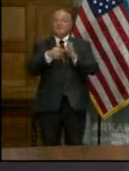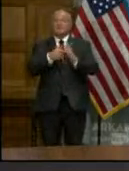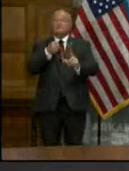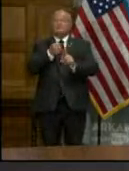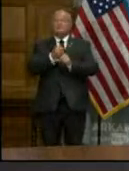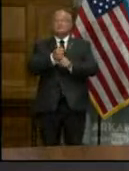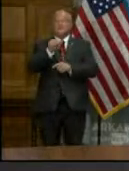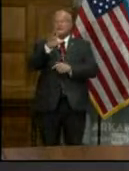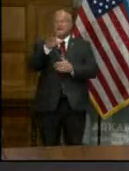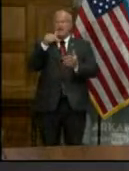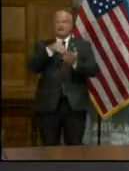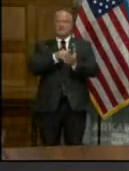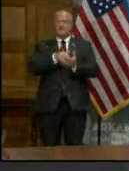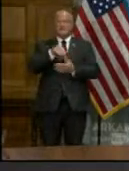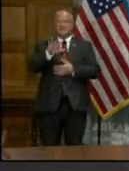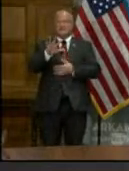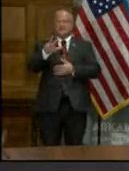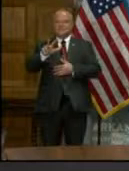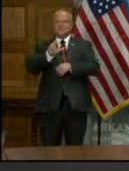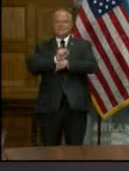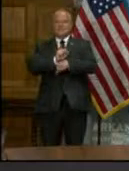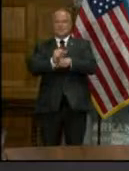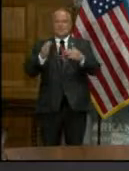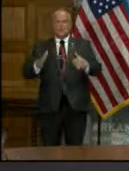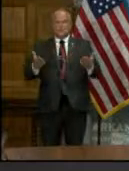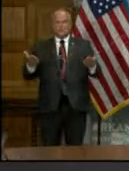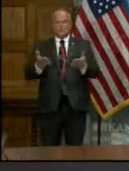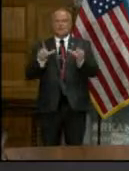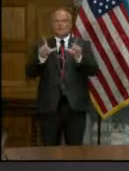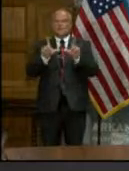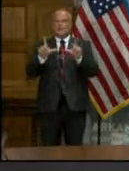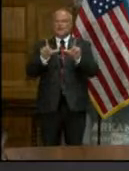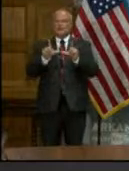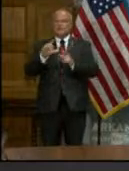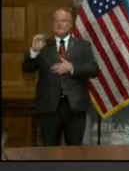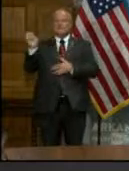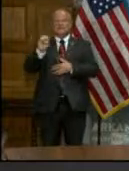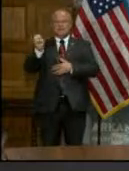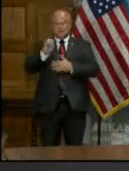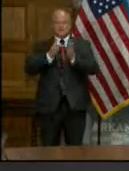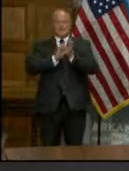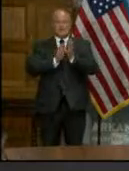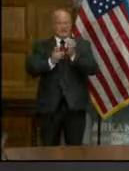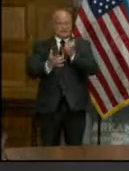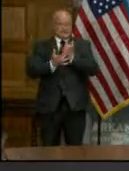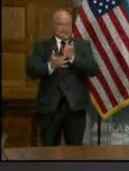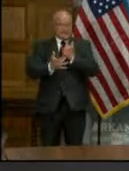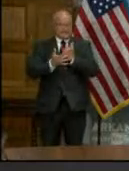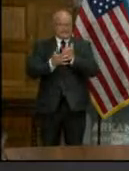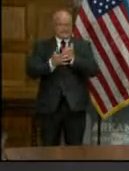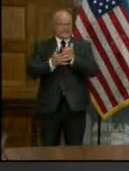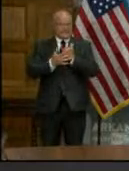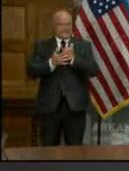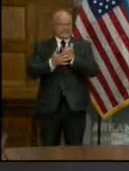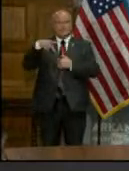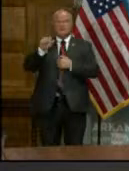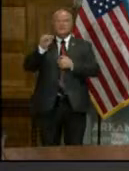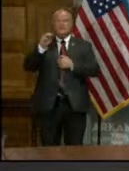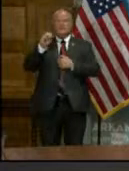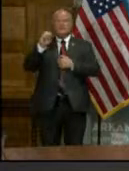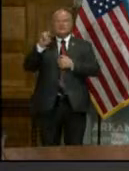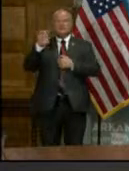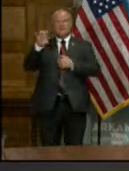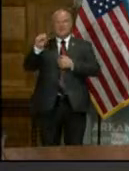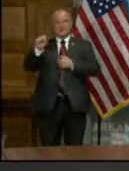impact 5,053 workers in Arkansas who are licensed as emergency medical technicians or paramedics, and they will